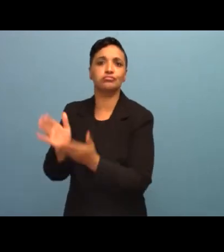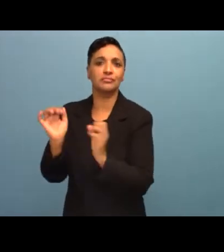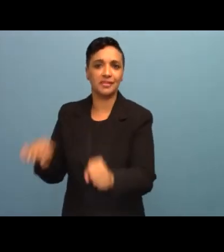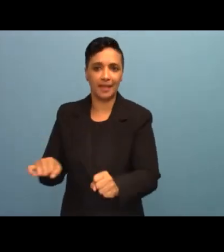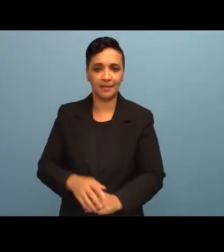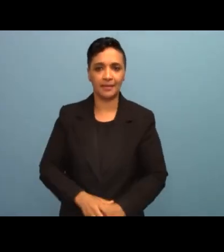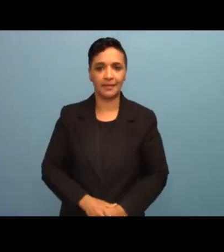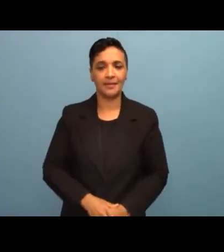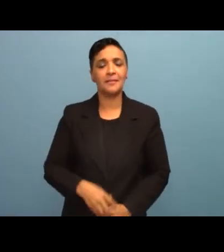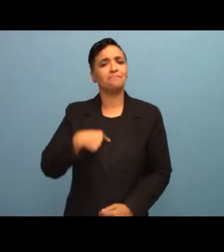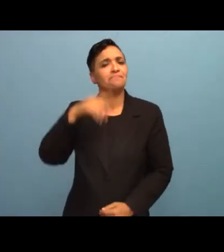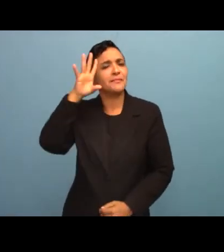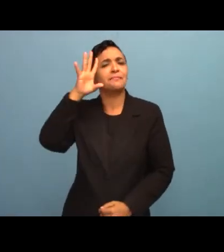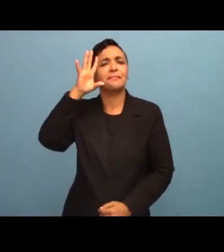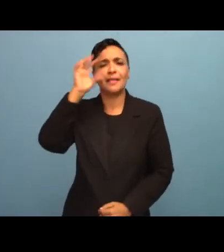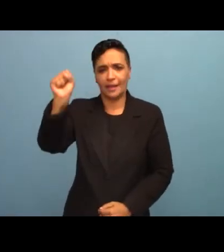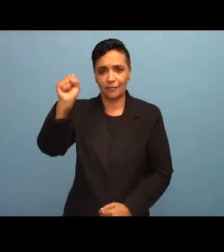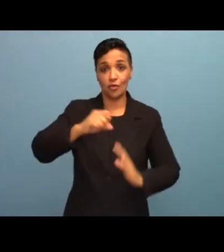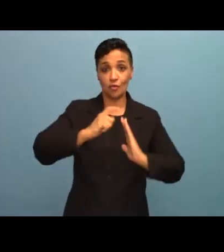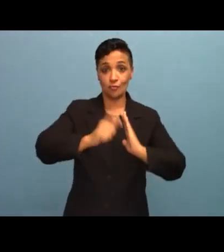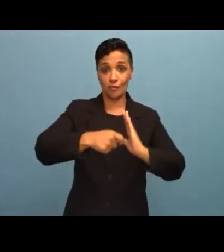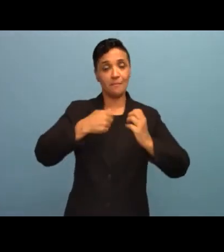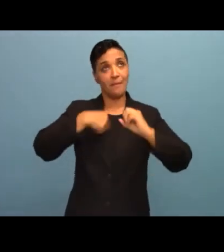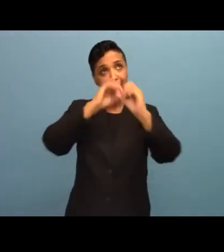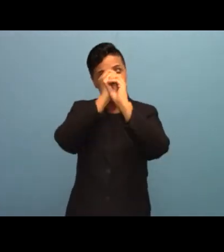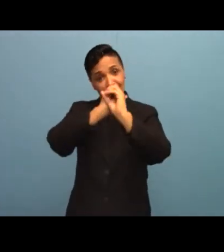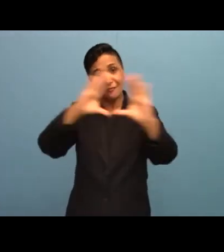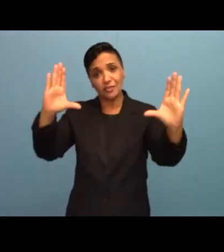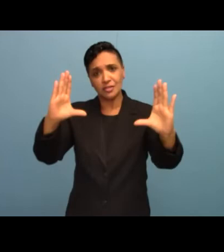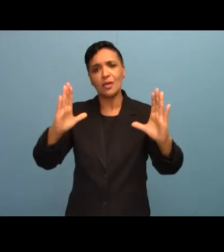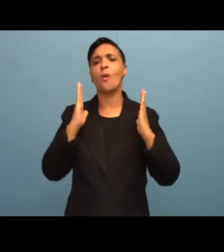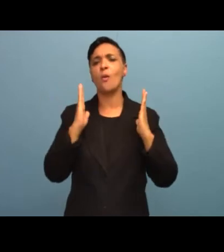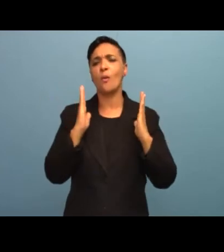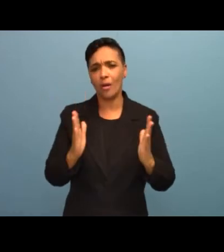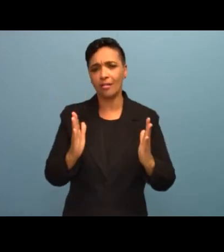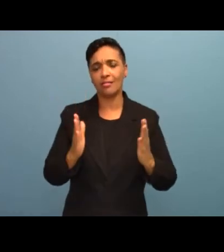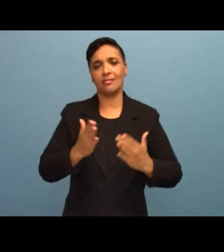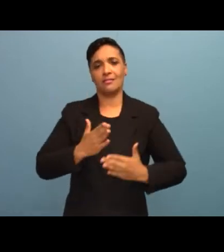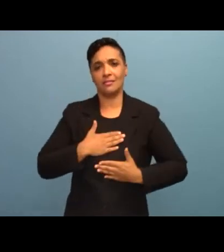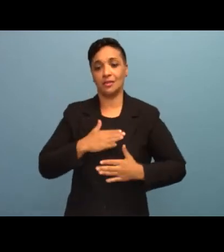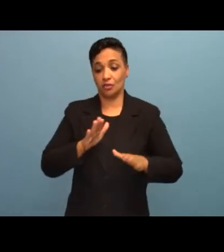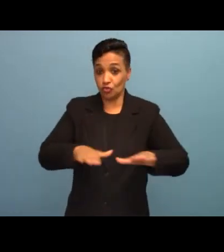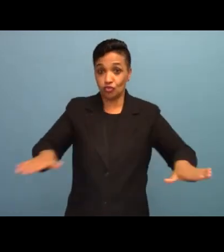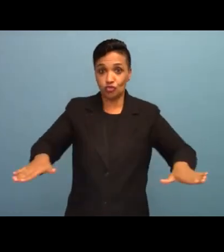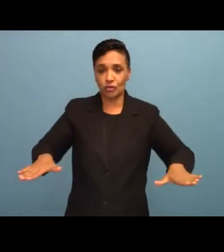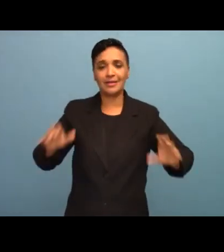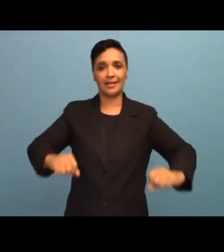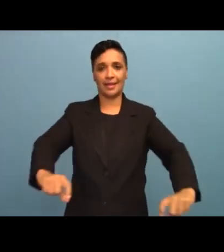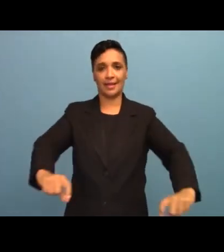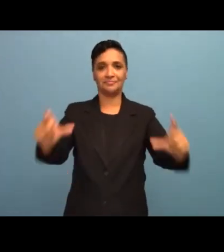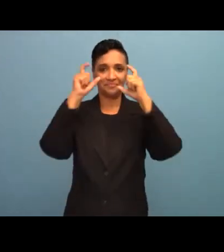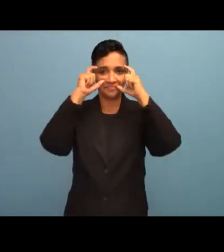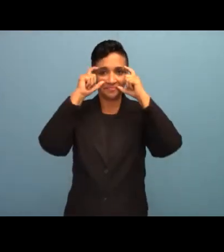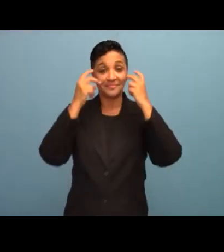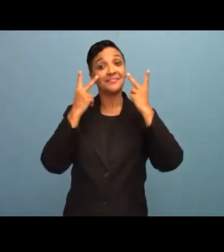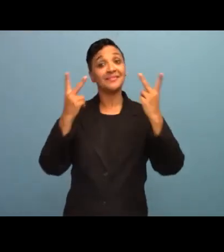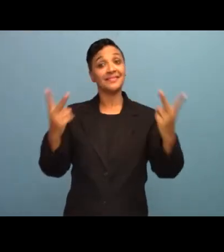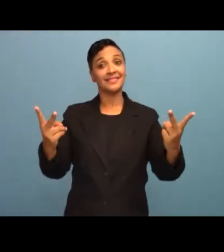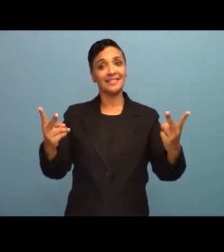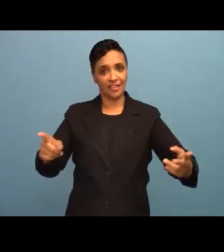Ponoyami, my vision, will definitely give Botswana's children the chance to see clearly and maximize their